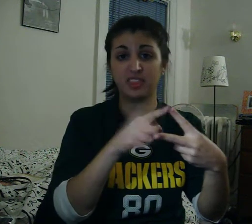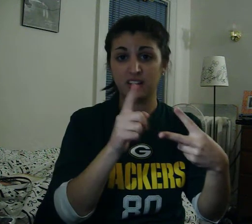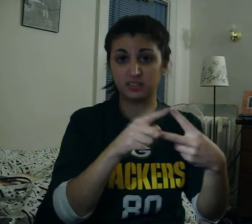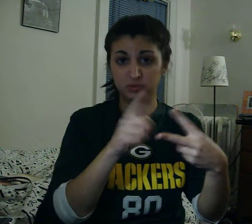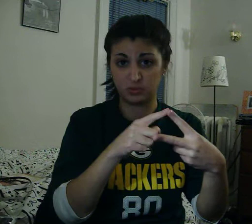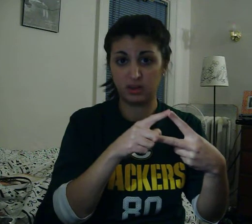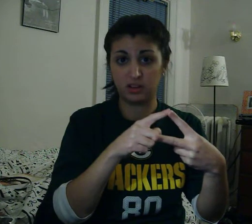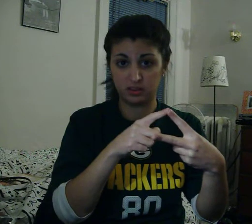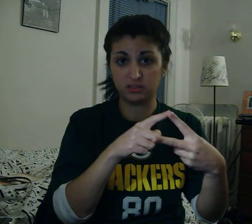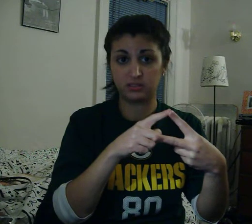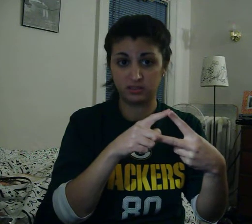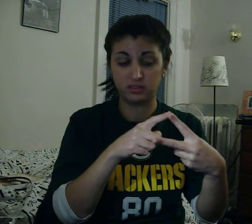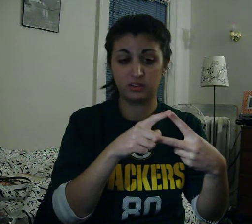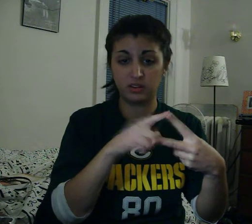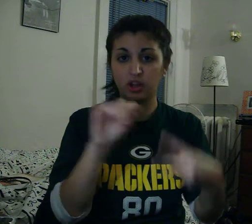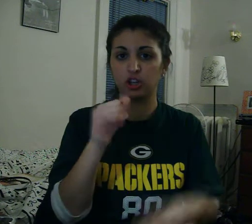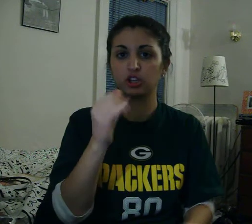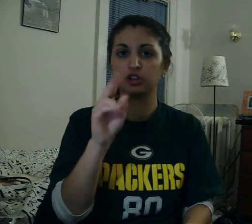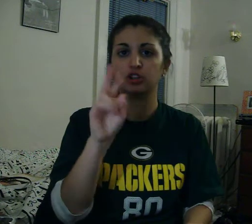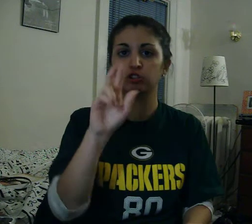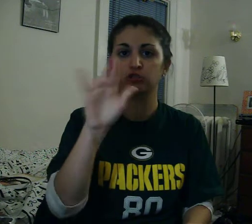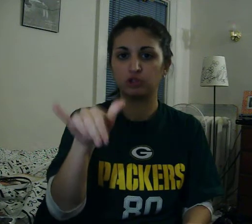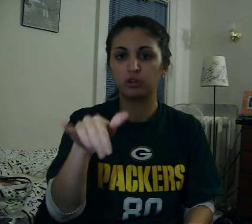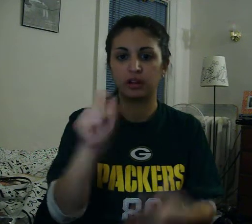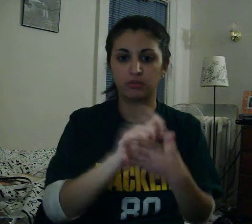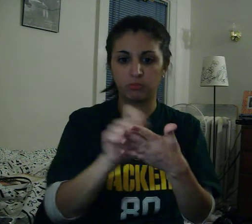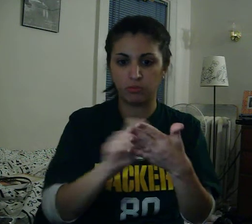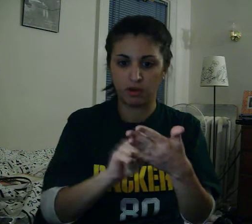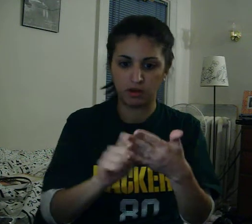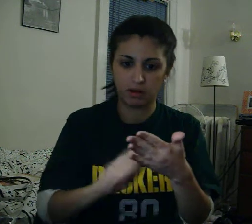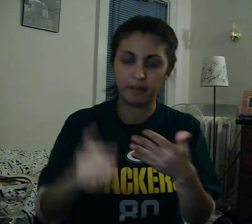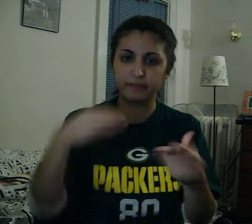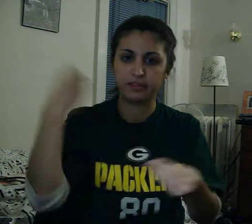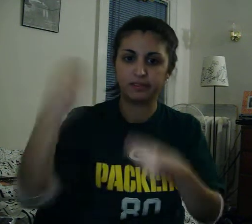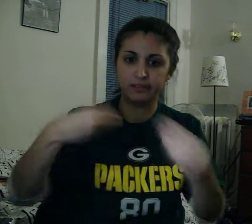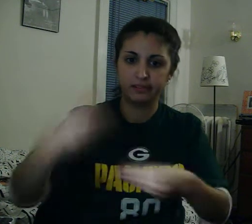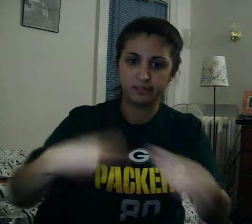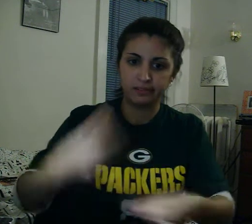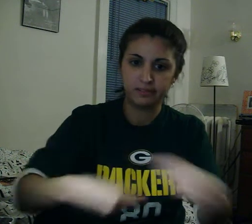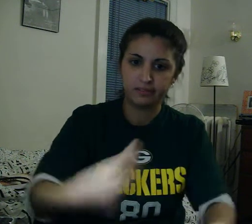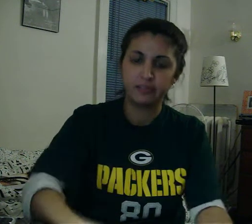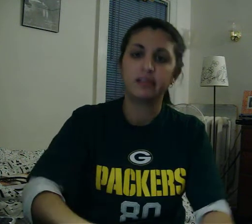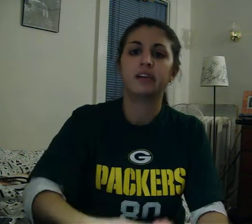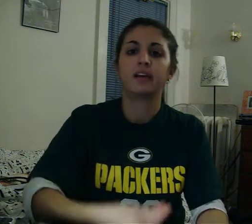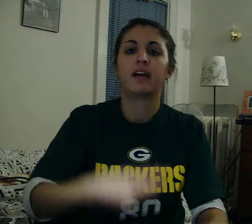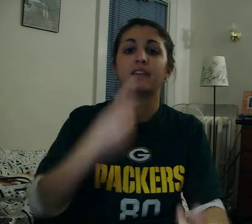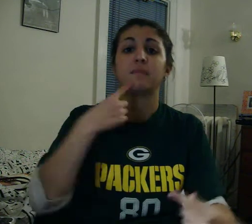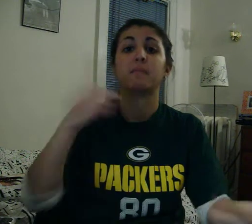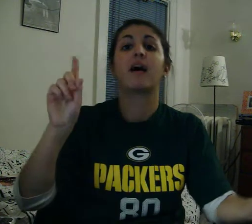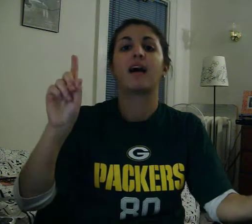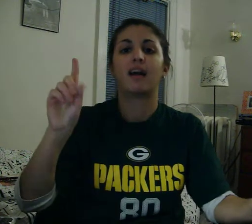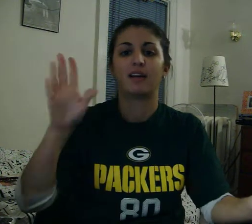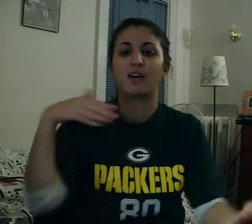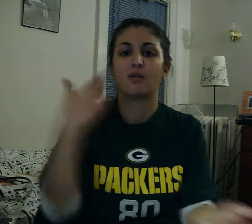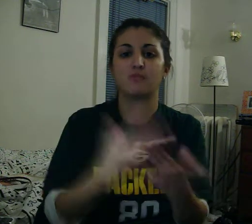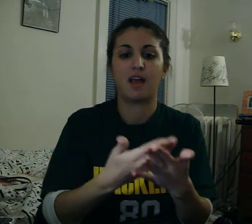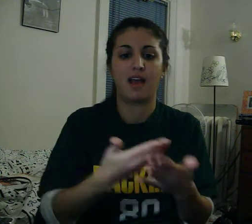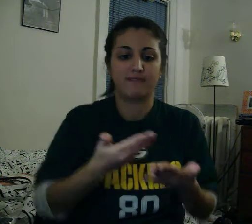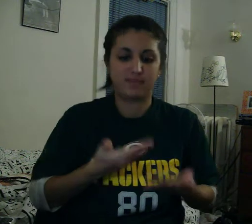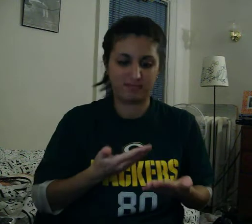handed down from the grand jury. At the time the defendant, if he pleads guilty to the offense, a trial date is